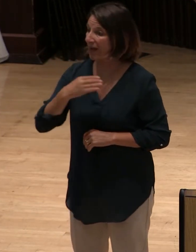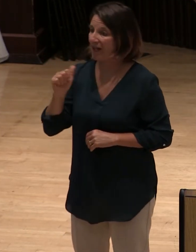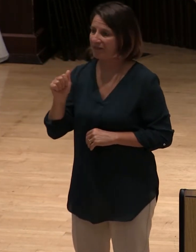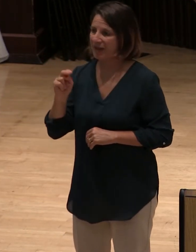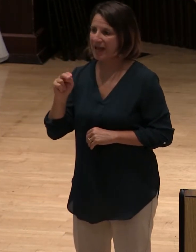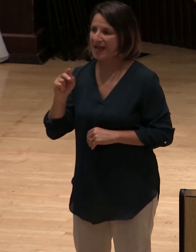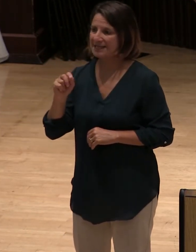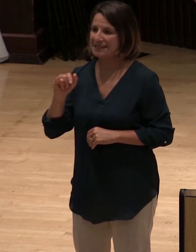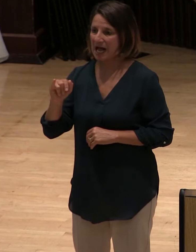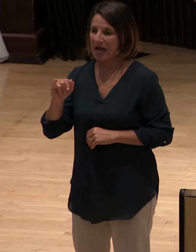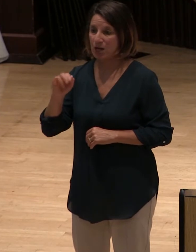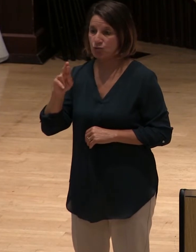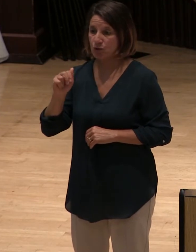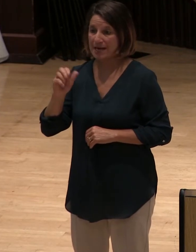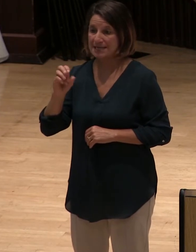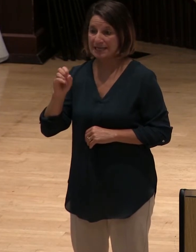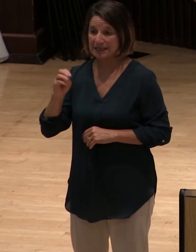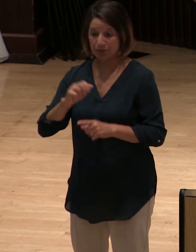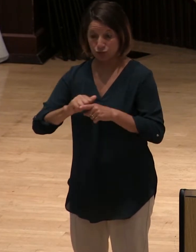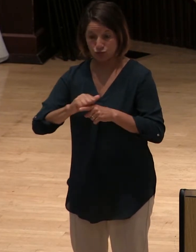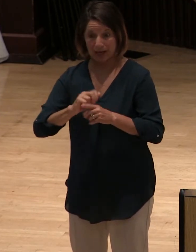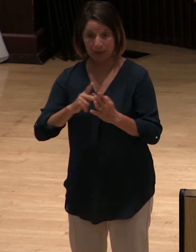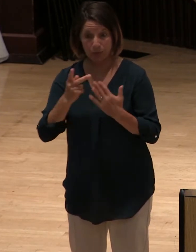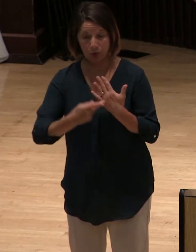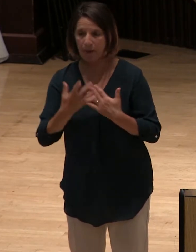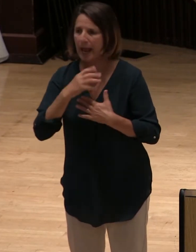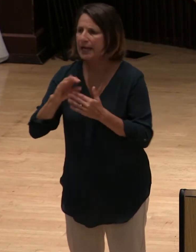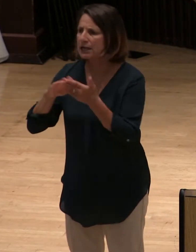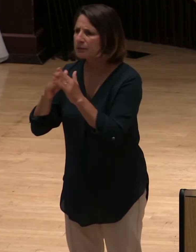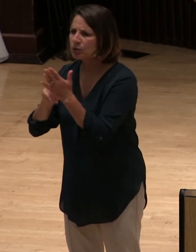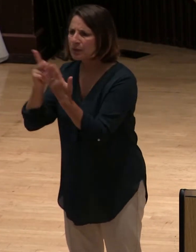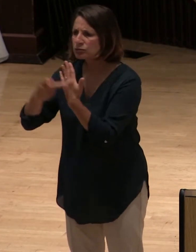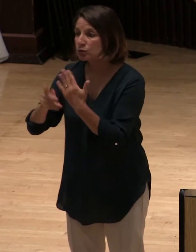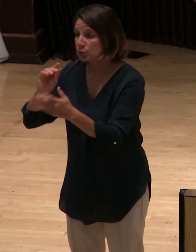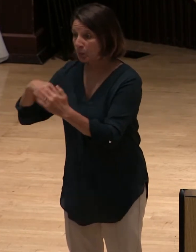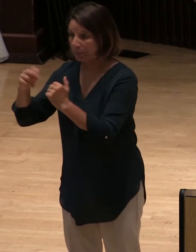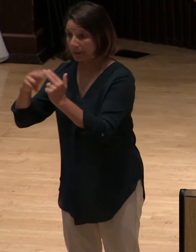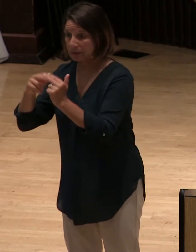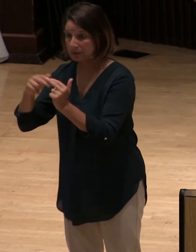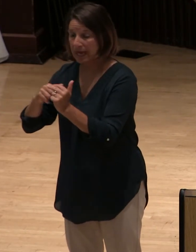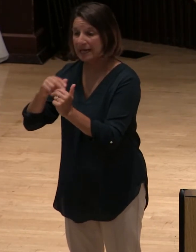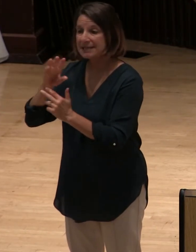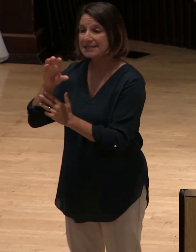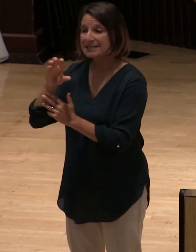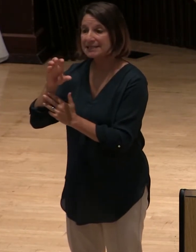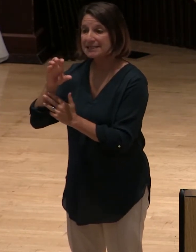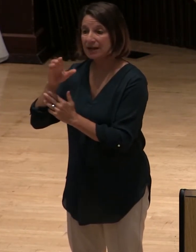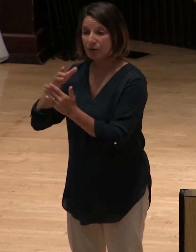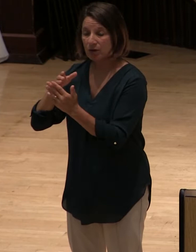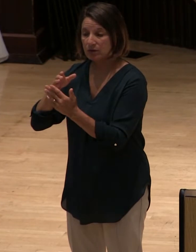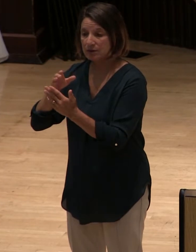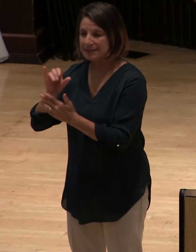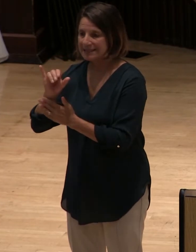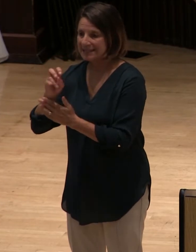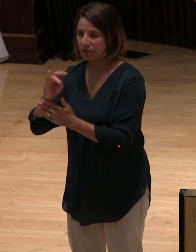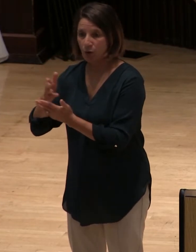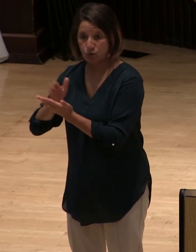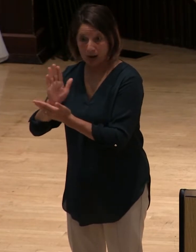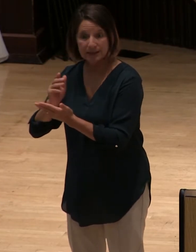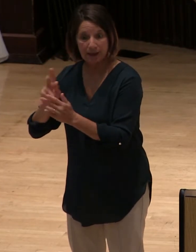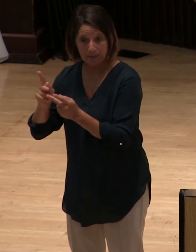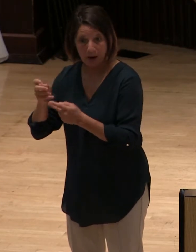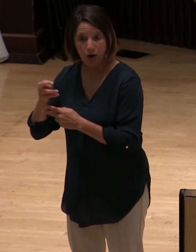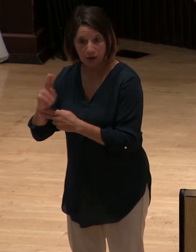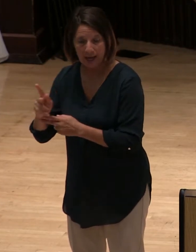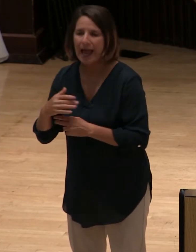anti-racism training program and a community project to build a civil rights park. And we have a Mother Earth community that